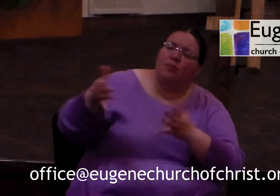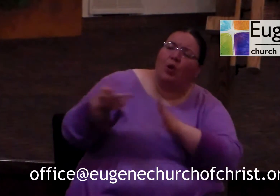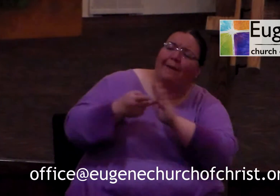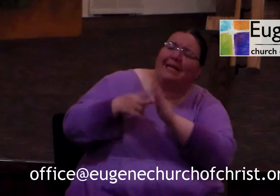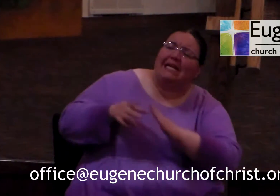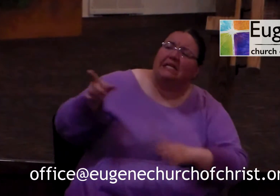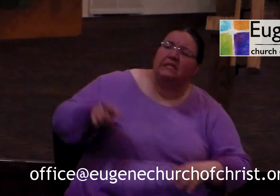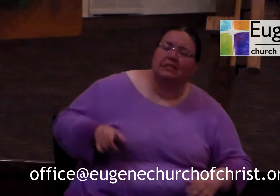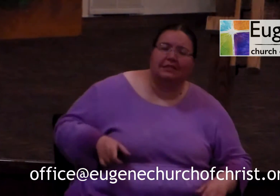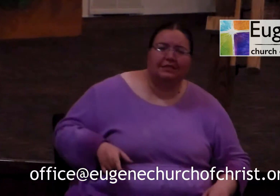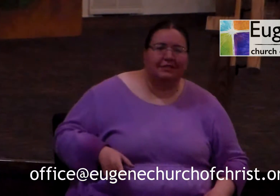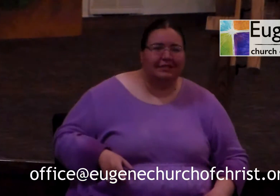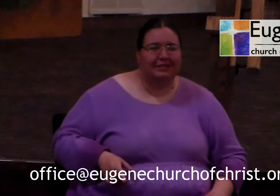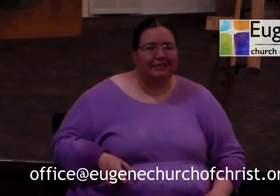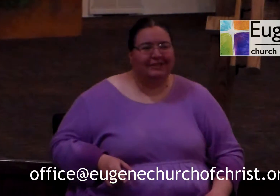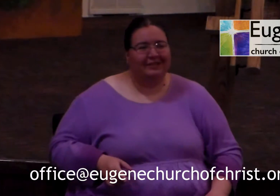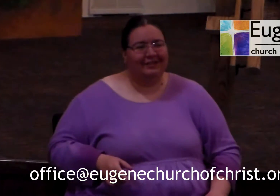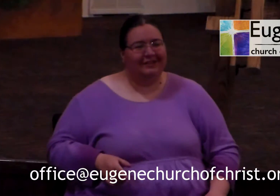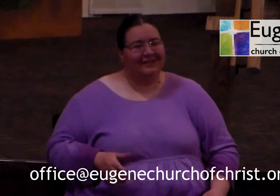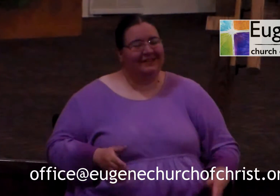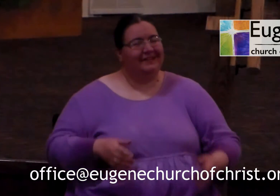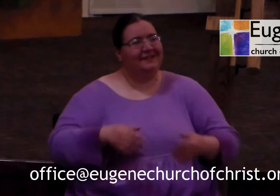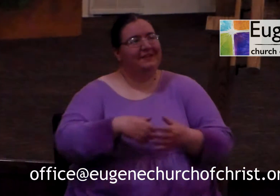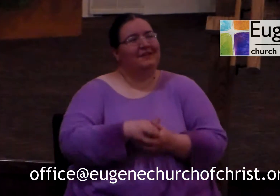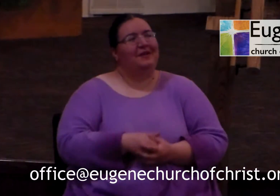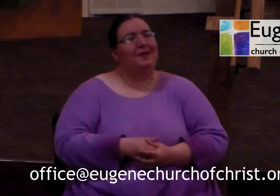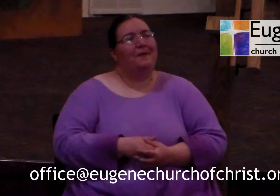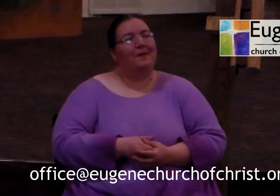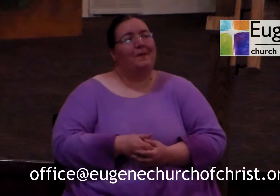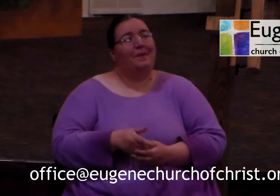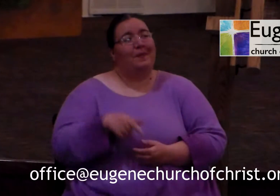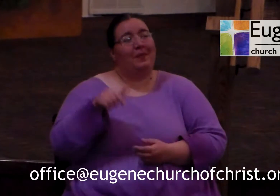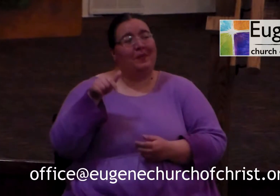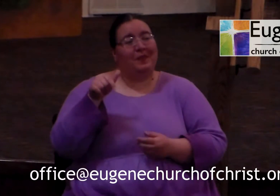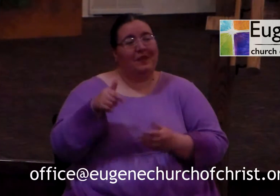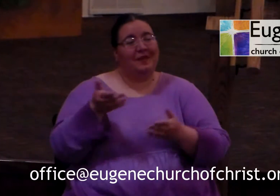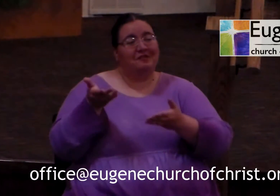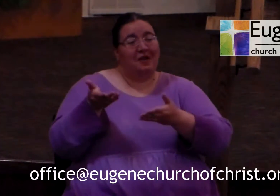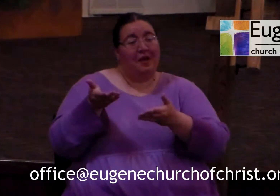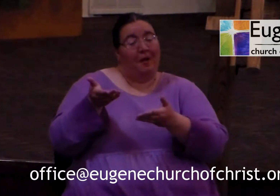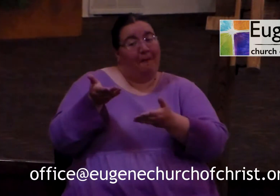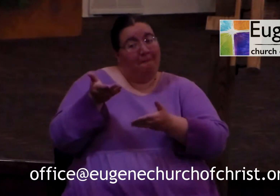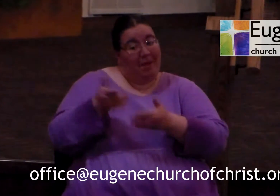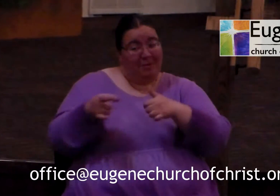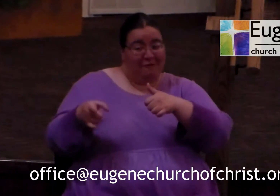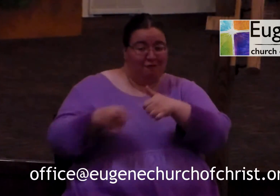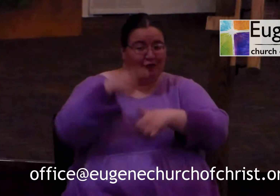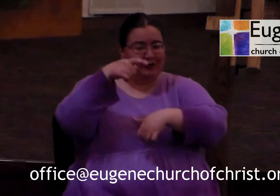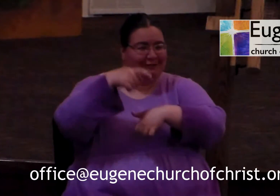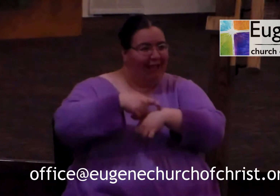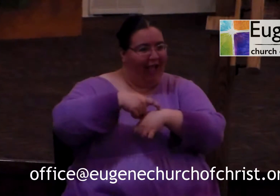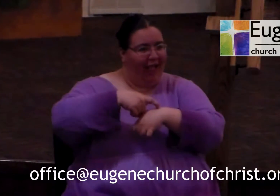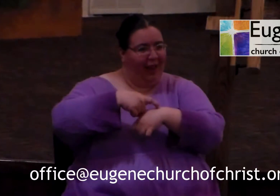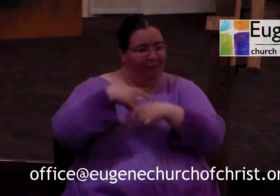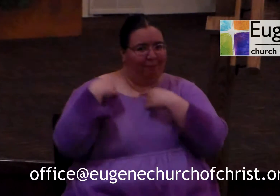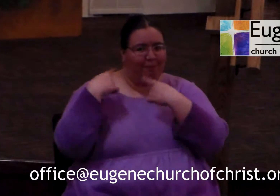And this might be the first time in all of the Gospels that we have Peter even afraid to speak up. Because Peter's usually the one that